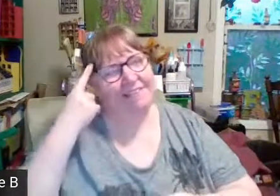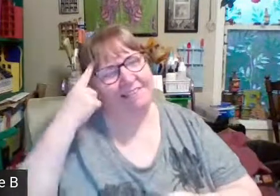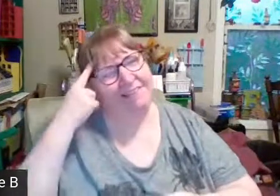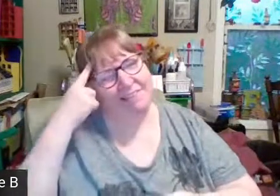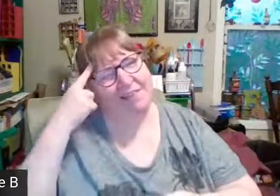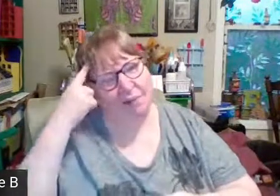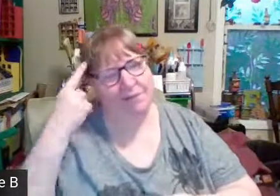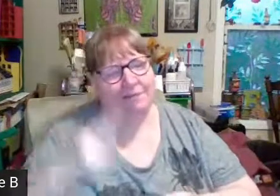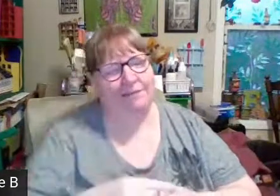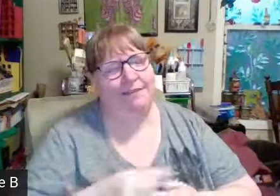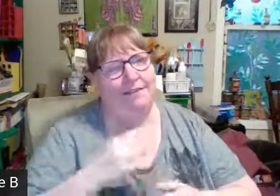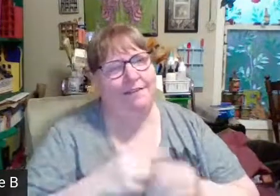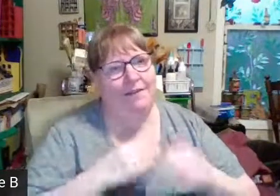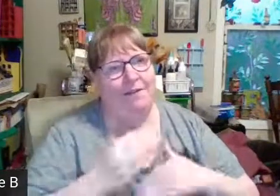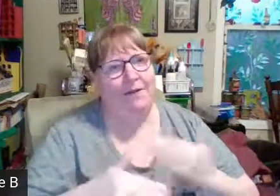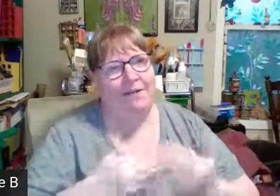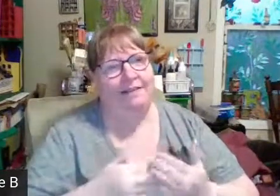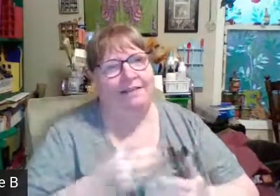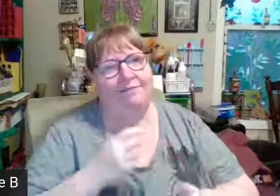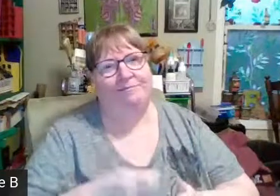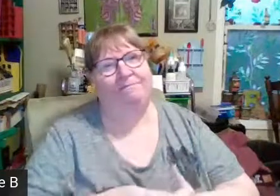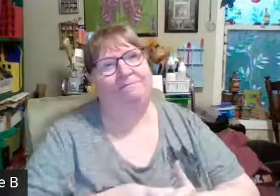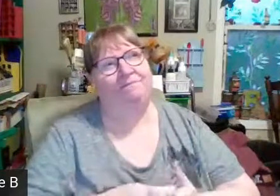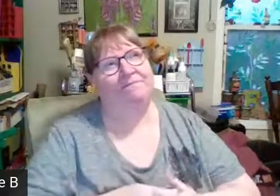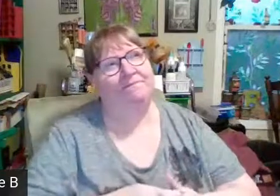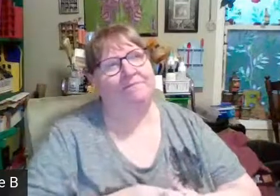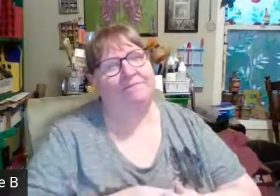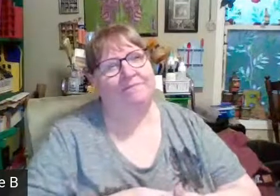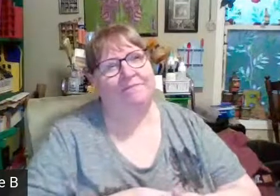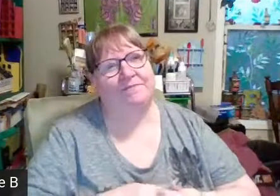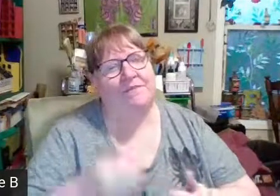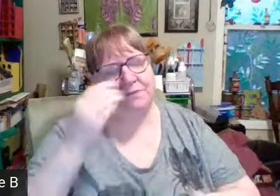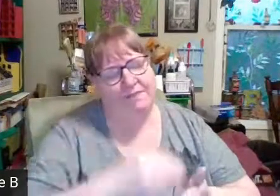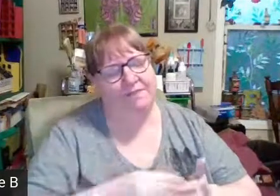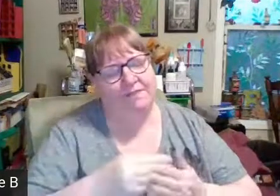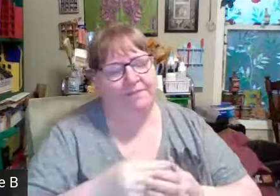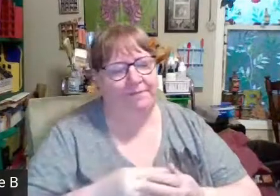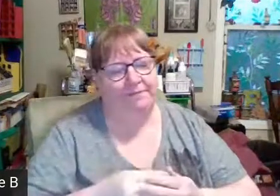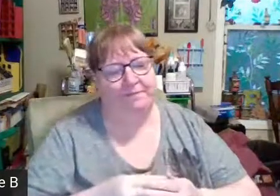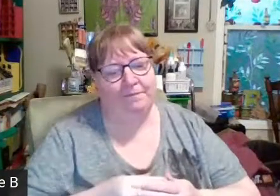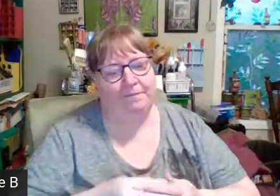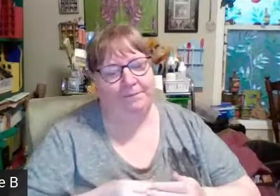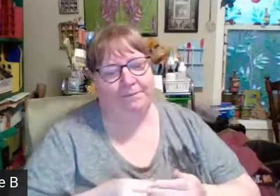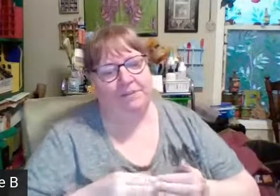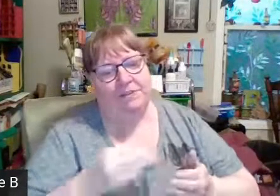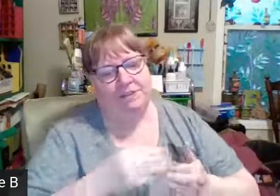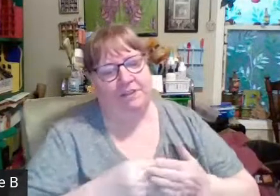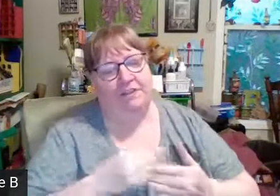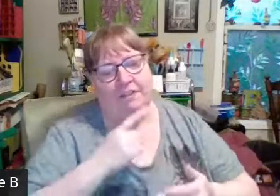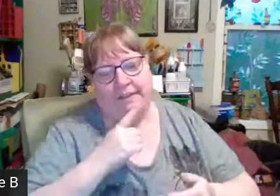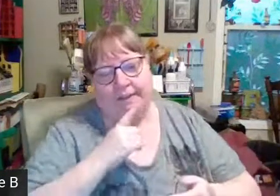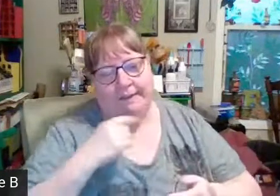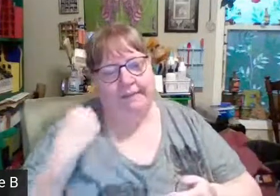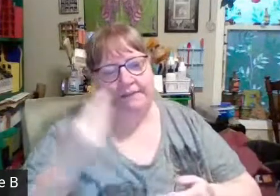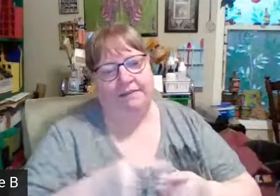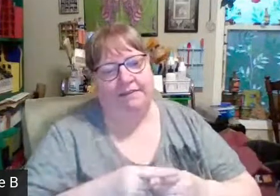memory, but I've went through them enough that I have a box that